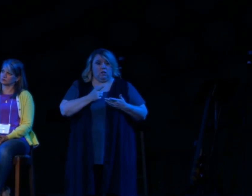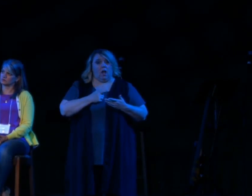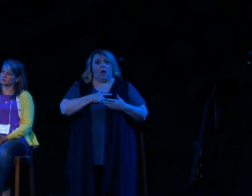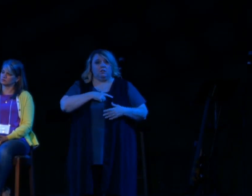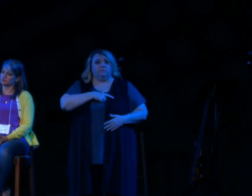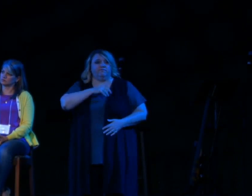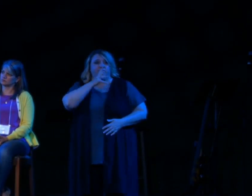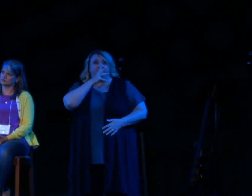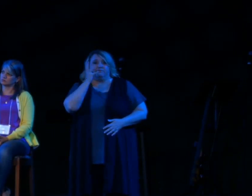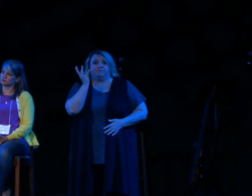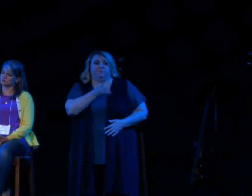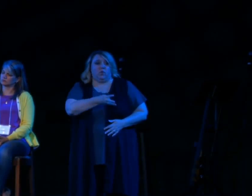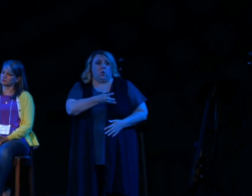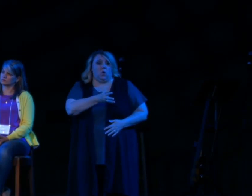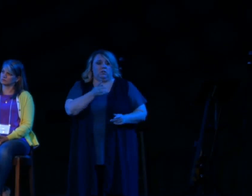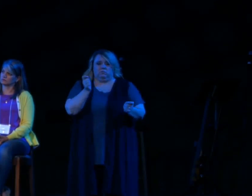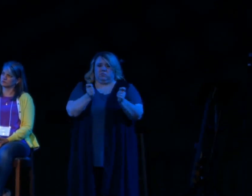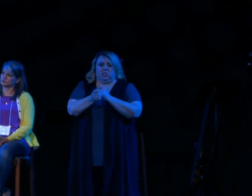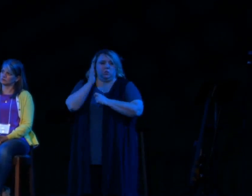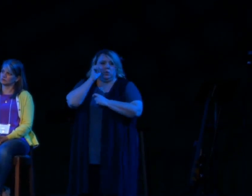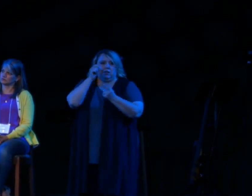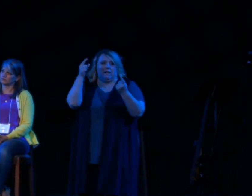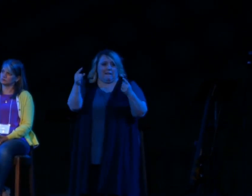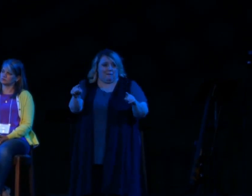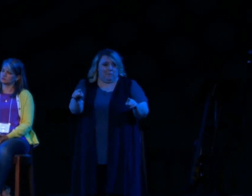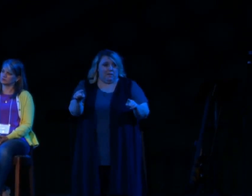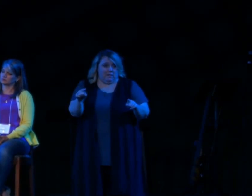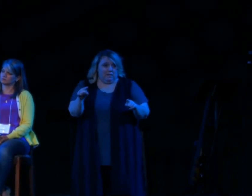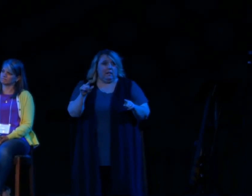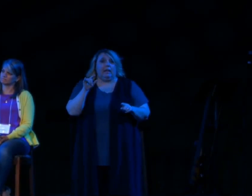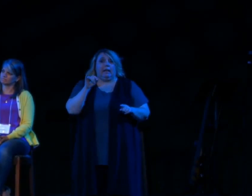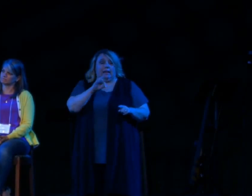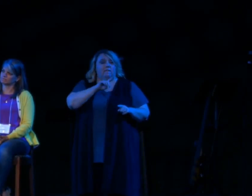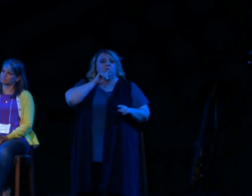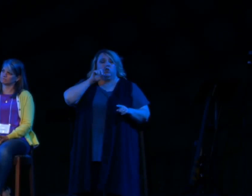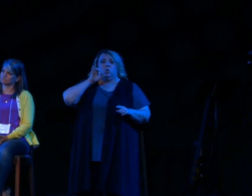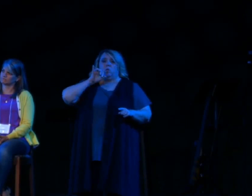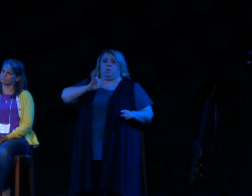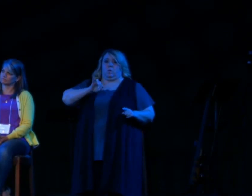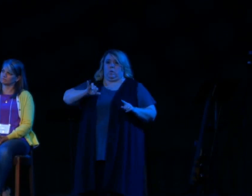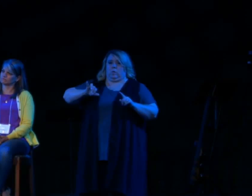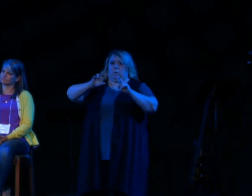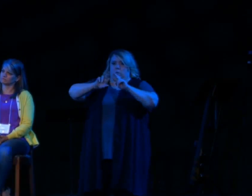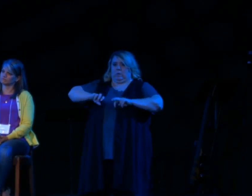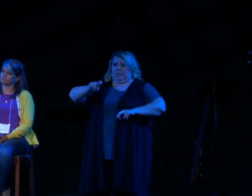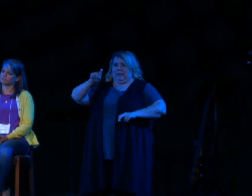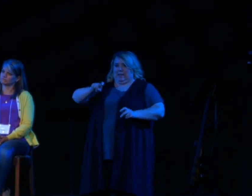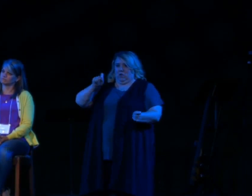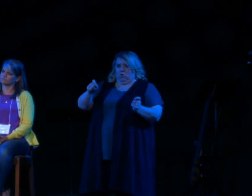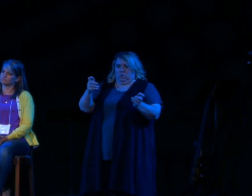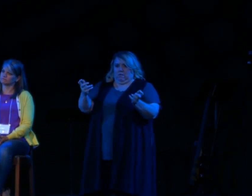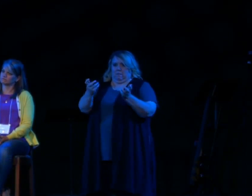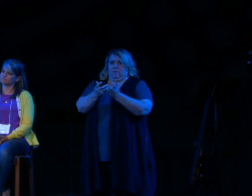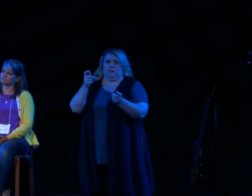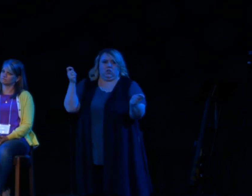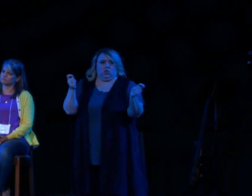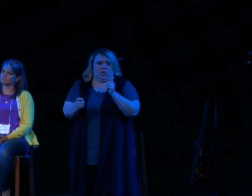be no adaptation unless you actually are awakened to the need to adapt and change.